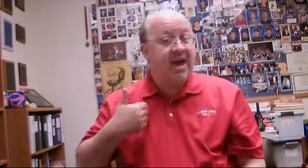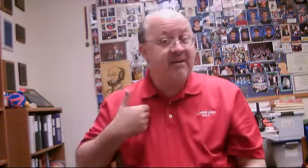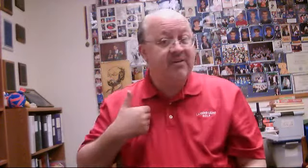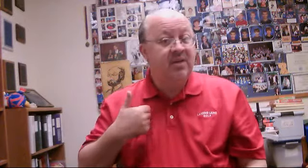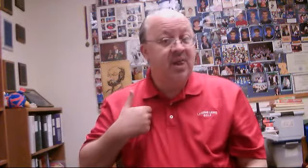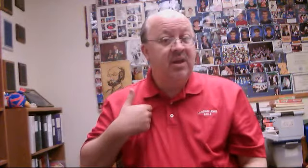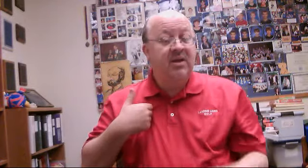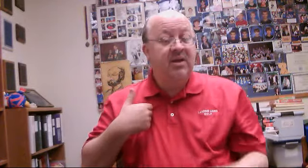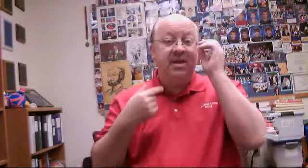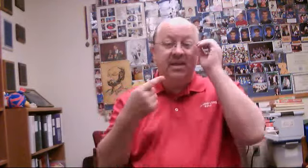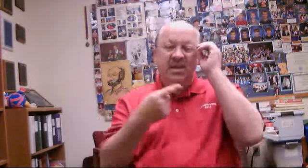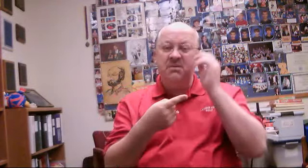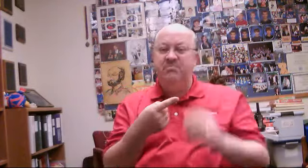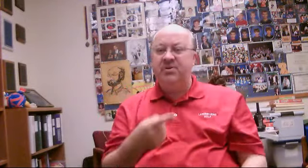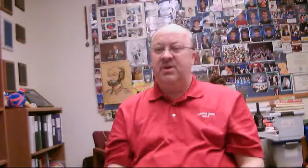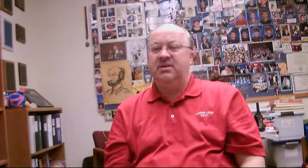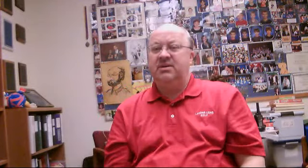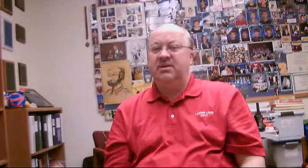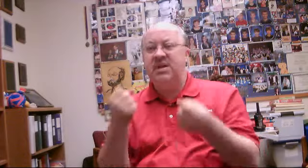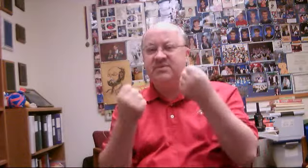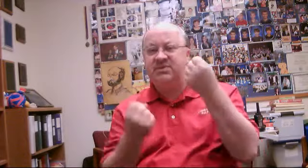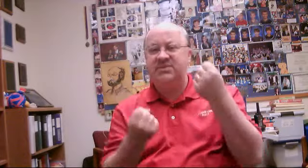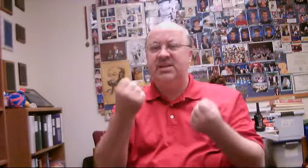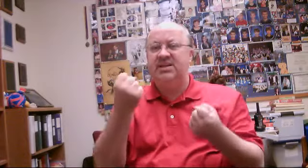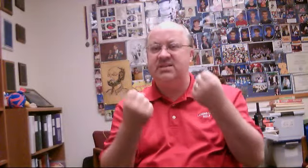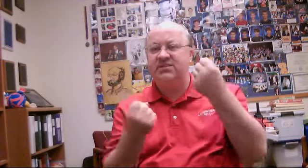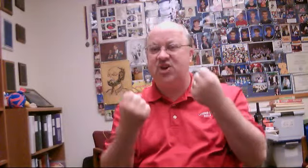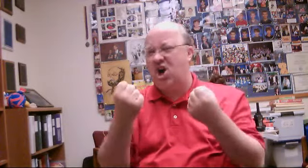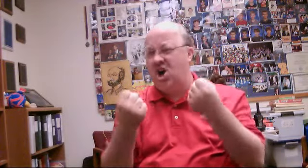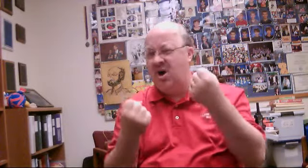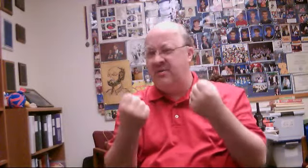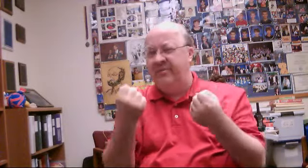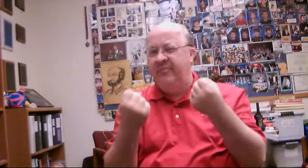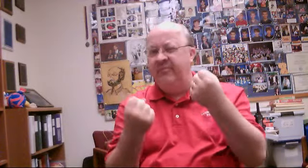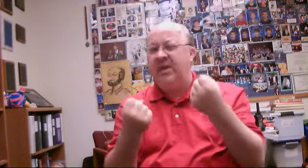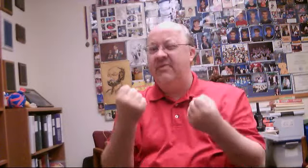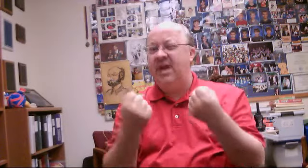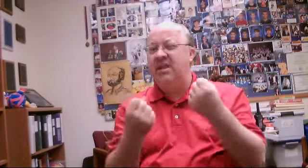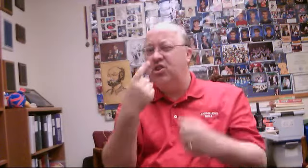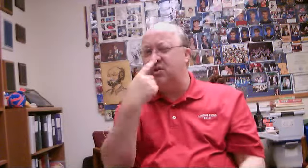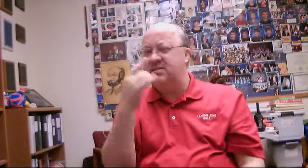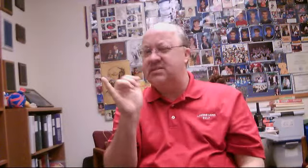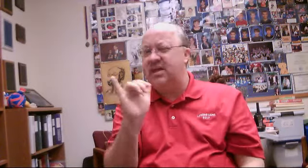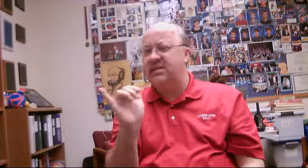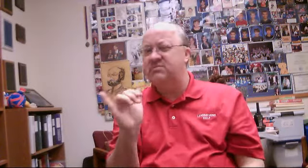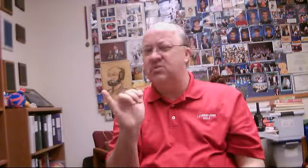Have. Now in the book, sometimes they're signing this for car, and that looks like it's more